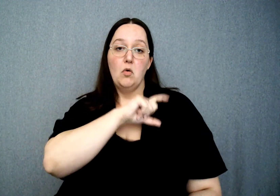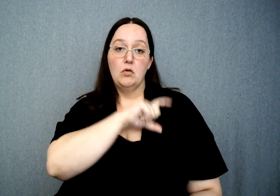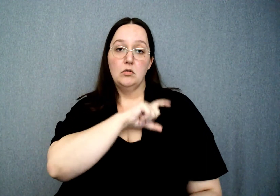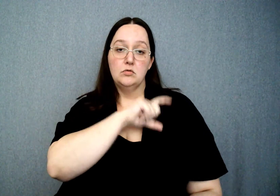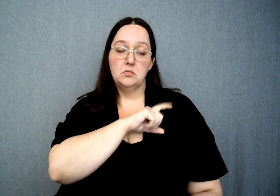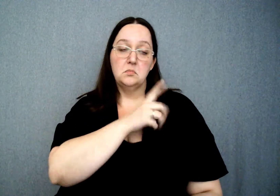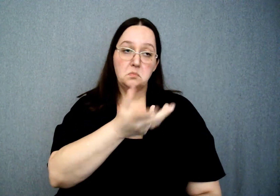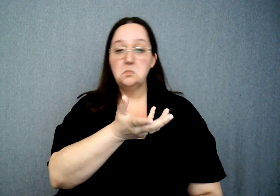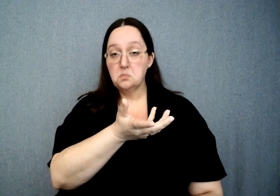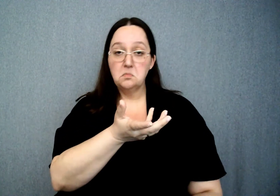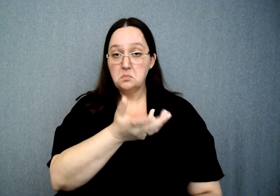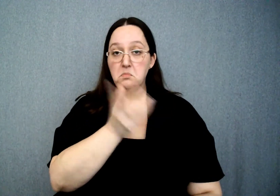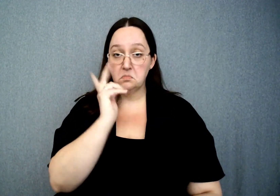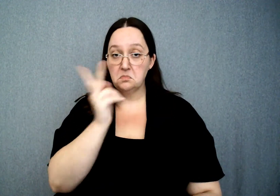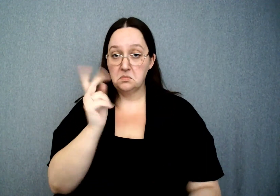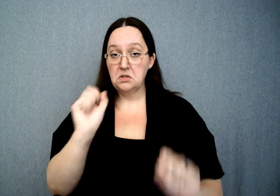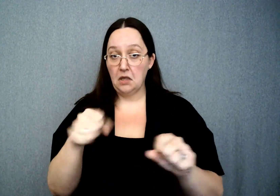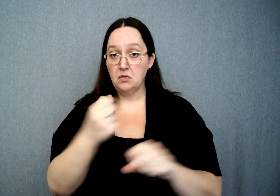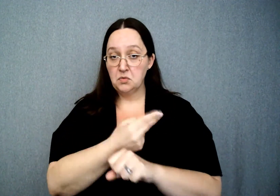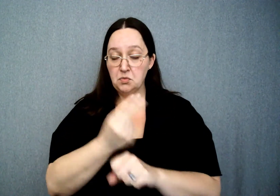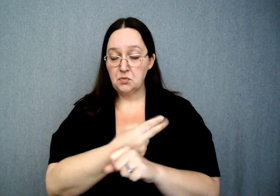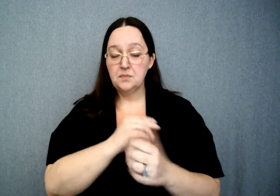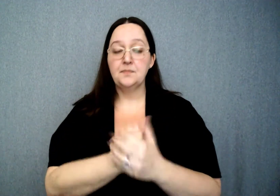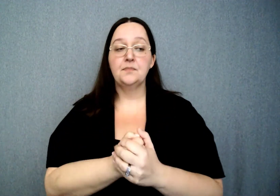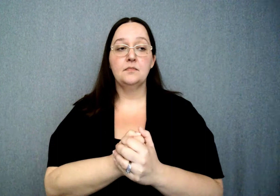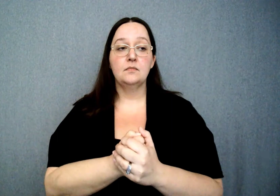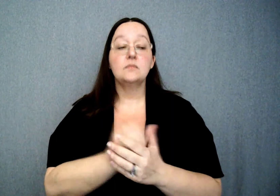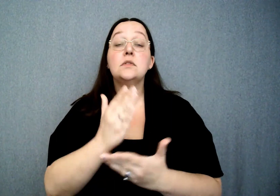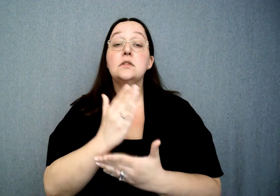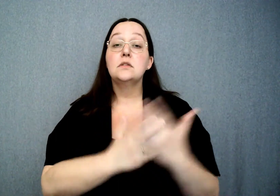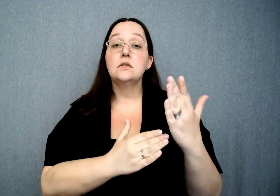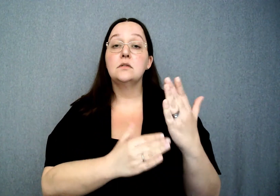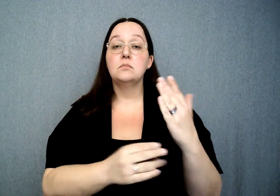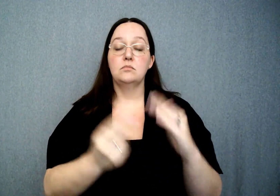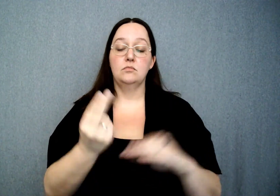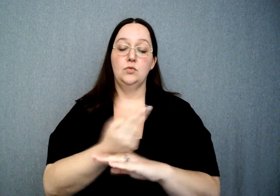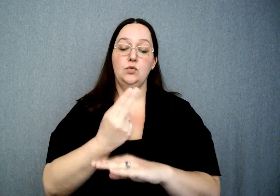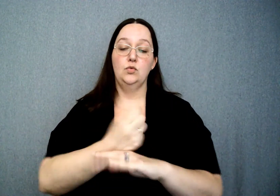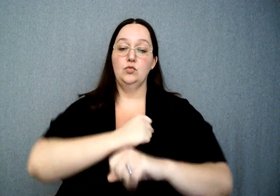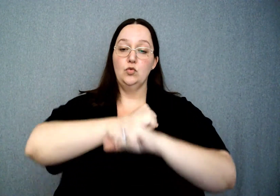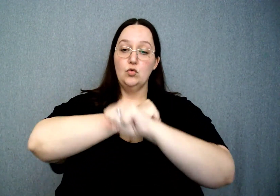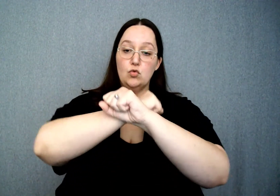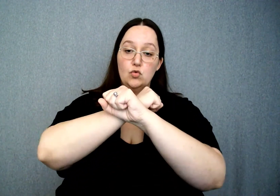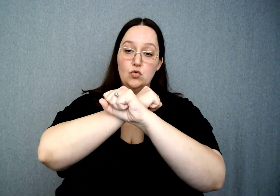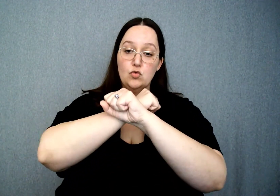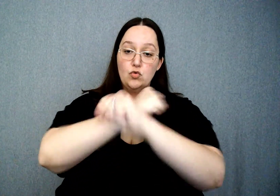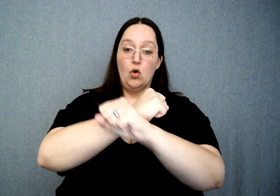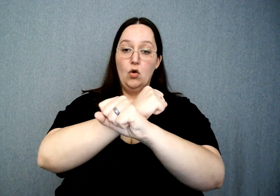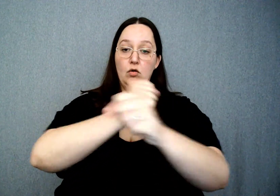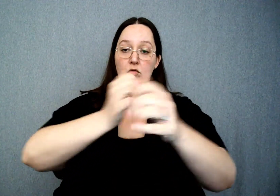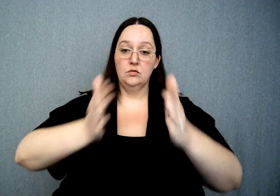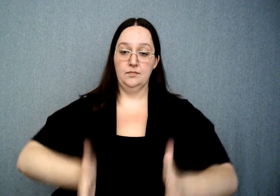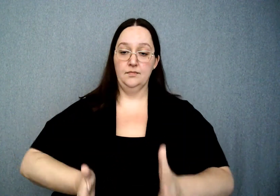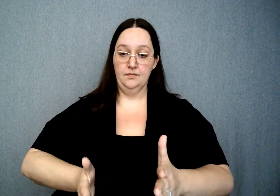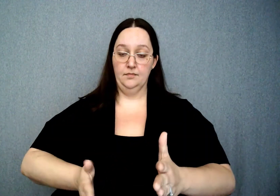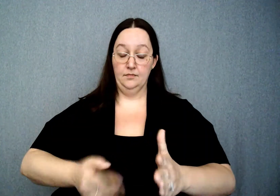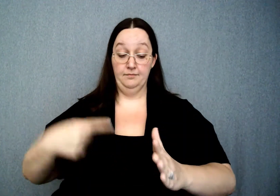someone in the mall, like a mall guard, a mall cop. You can use that. Some people will use guard with